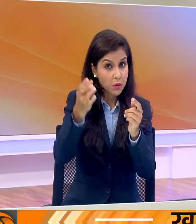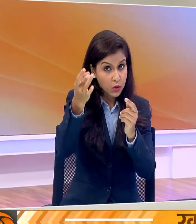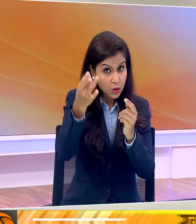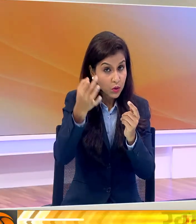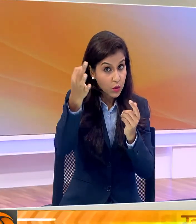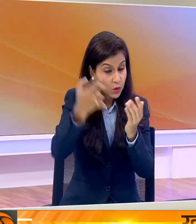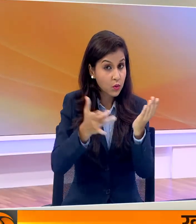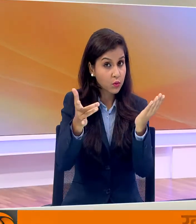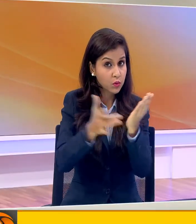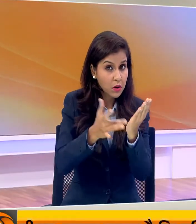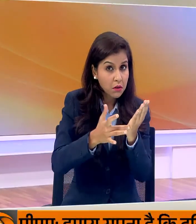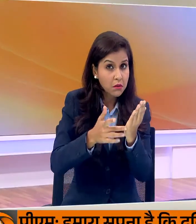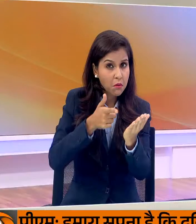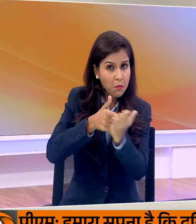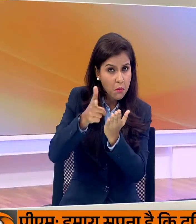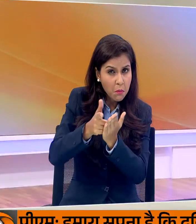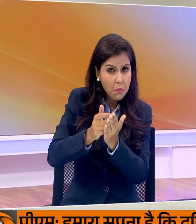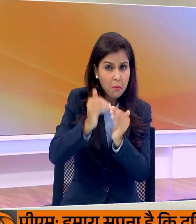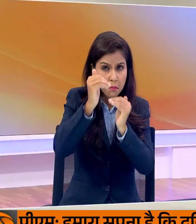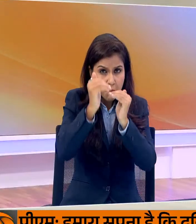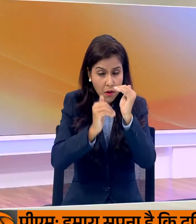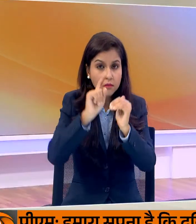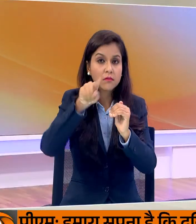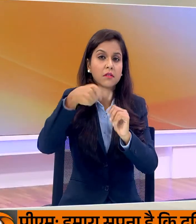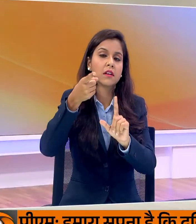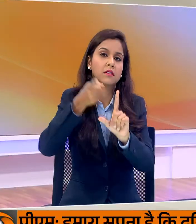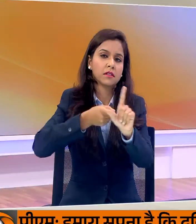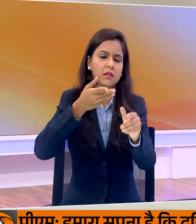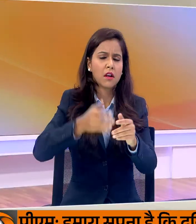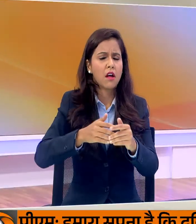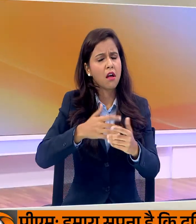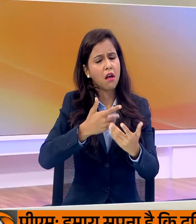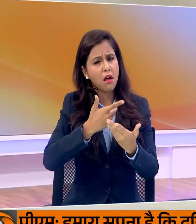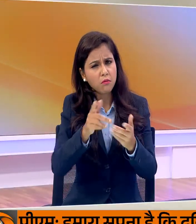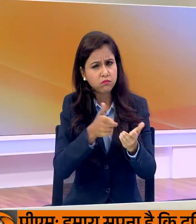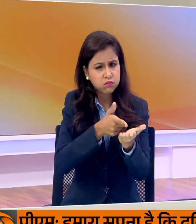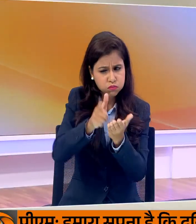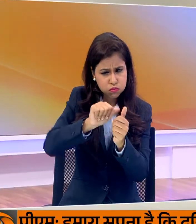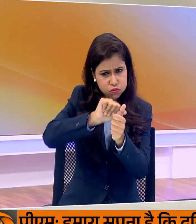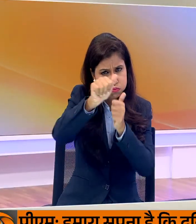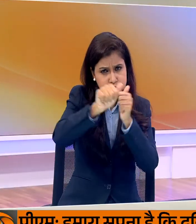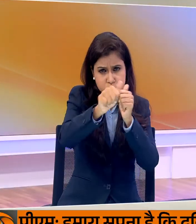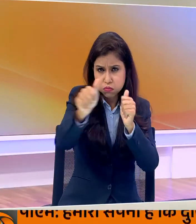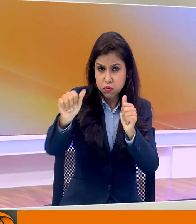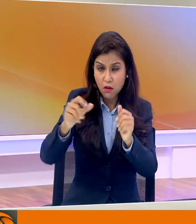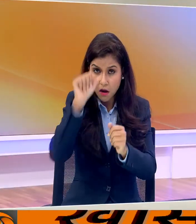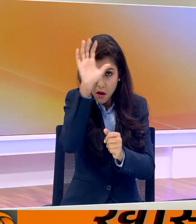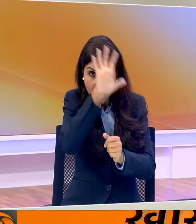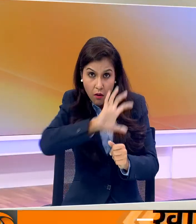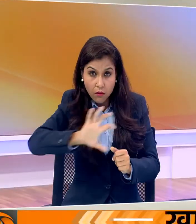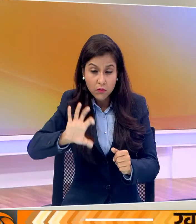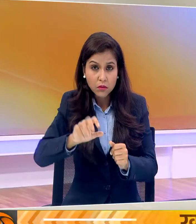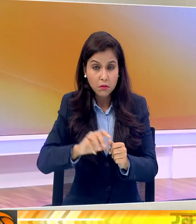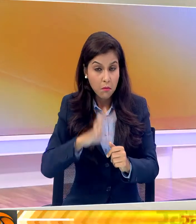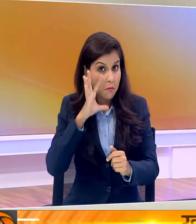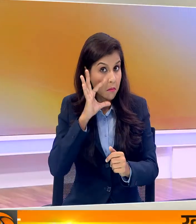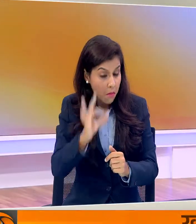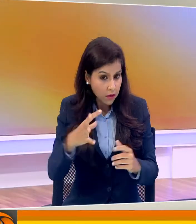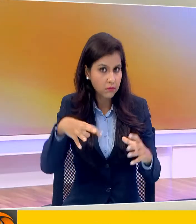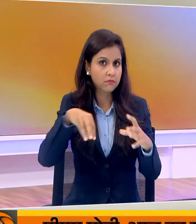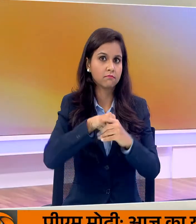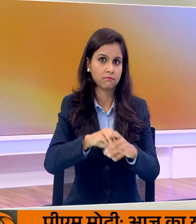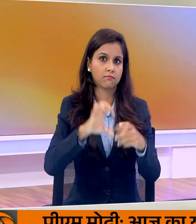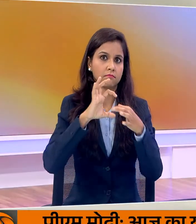that will be rolled out by the middle of next year. Every corner of our country must be connected